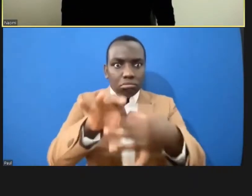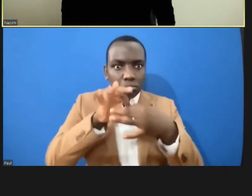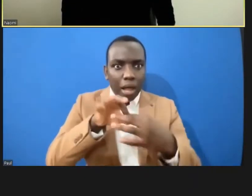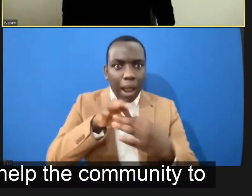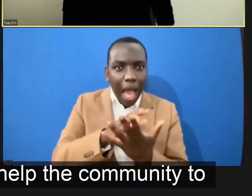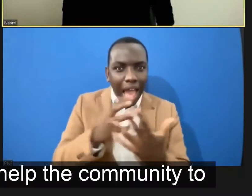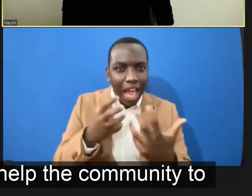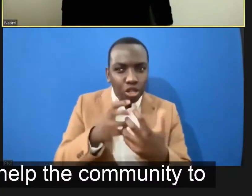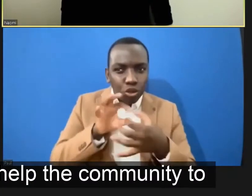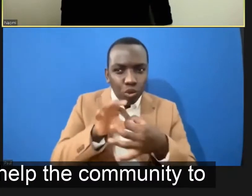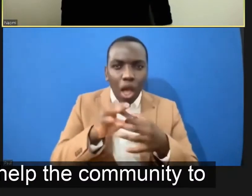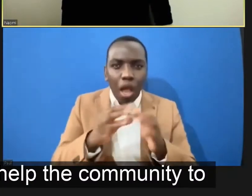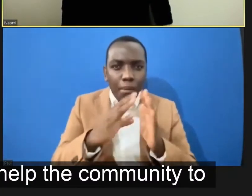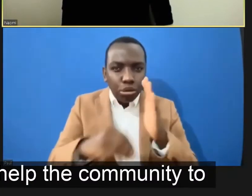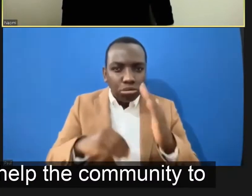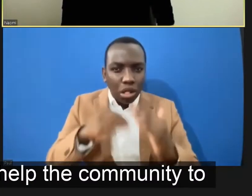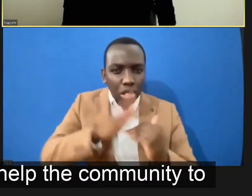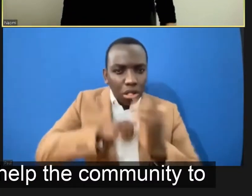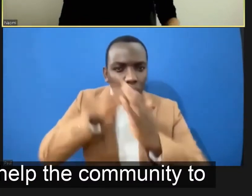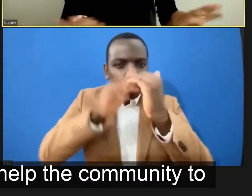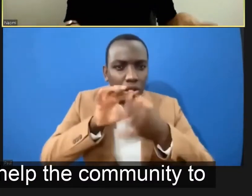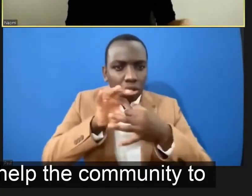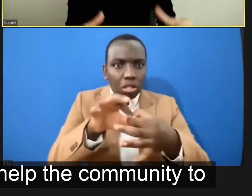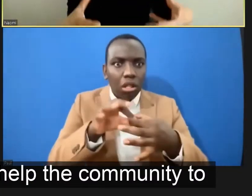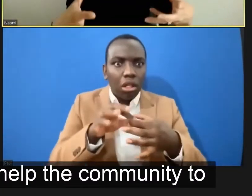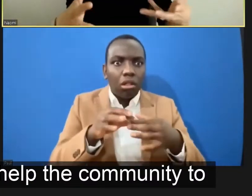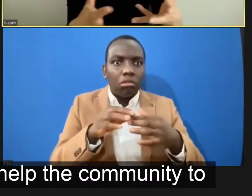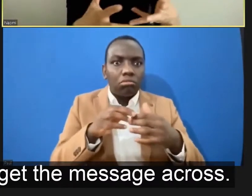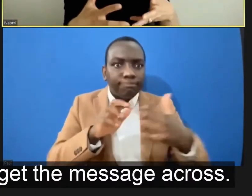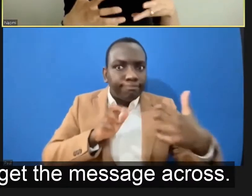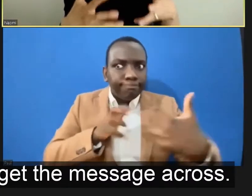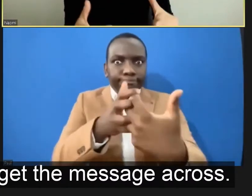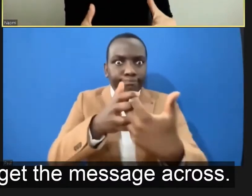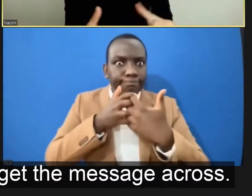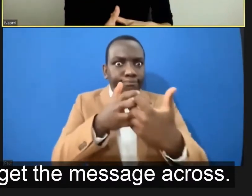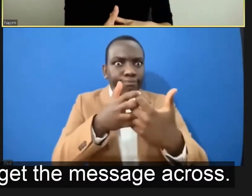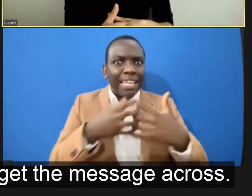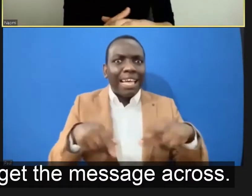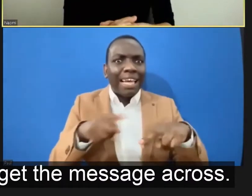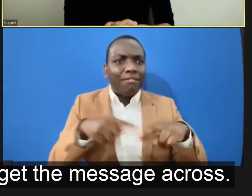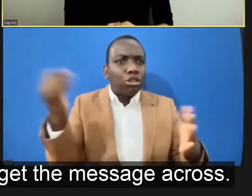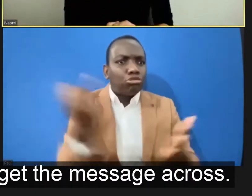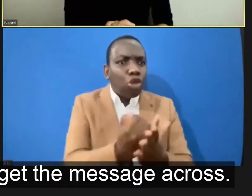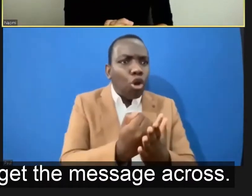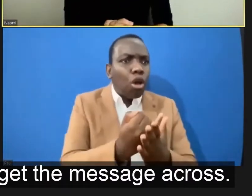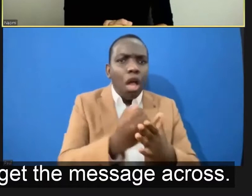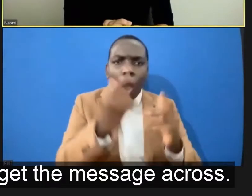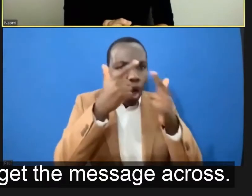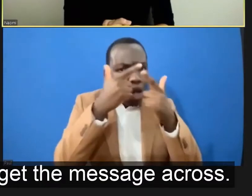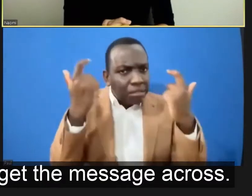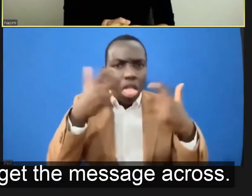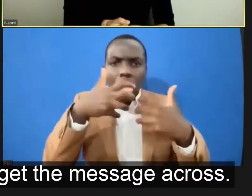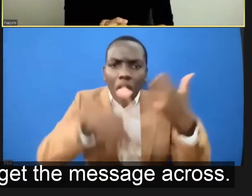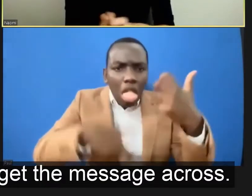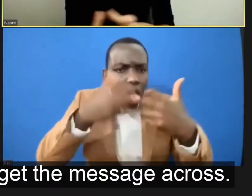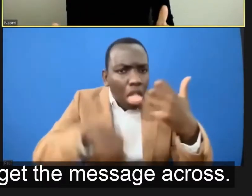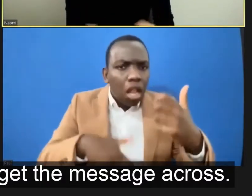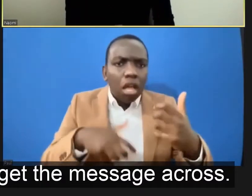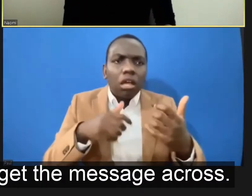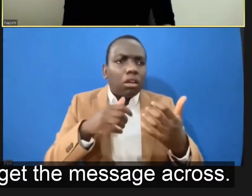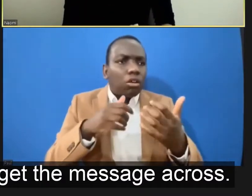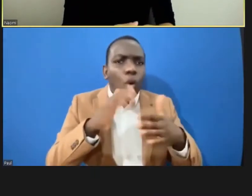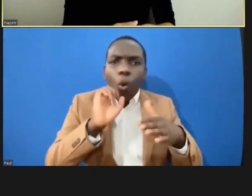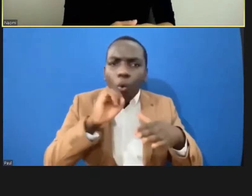because they can use that to help the community to organise, to come together and to get the message